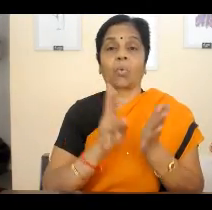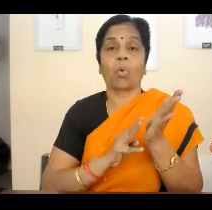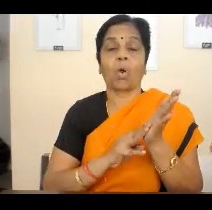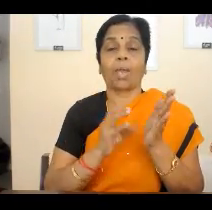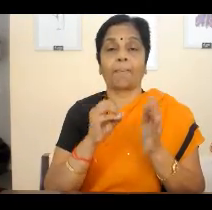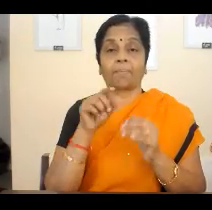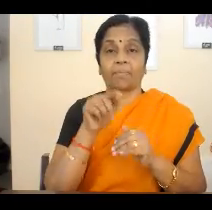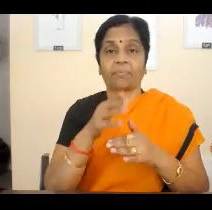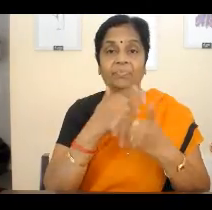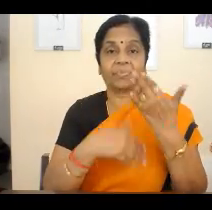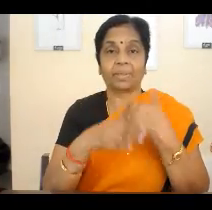for Disabilities.